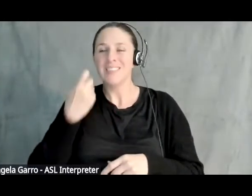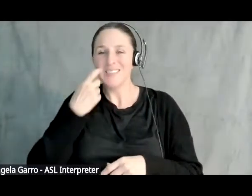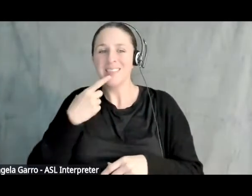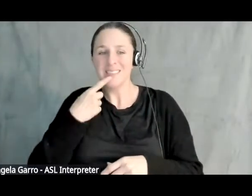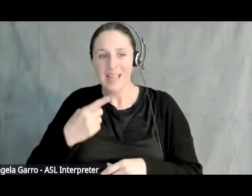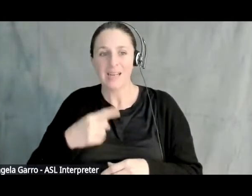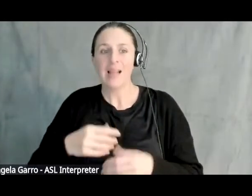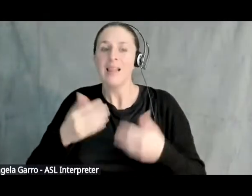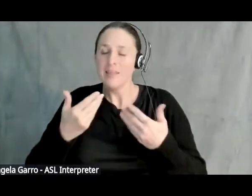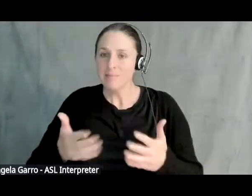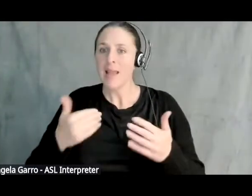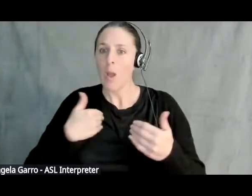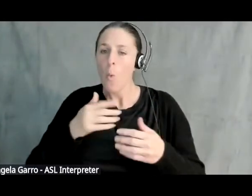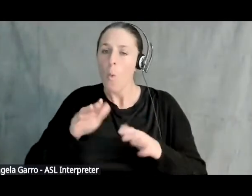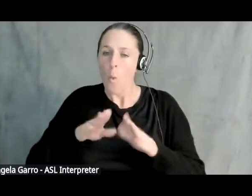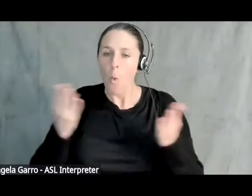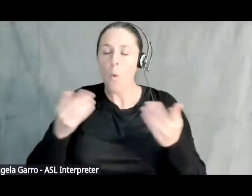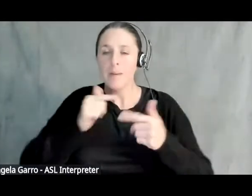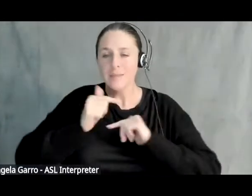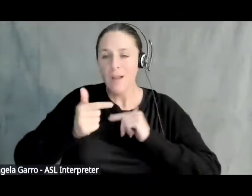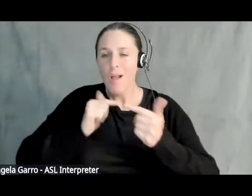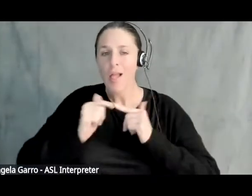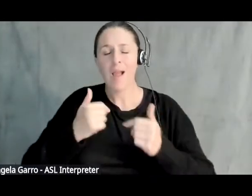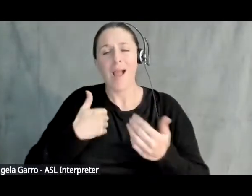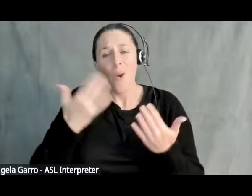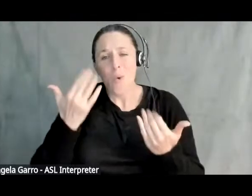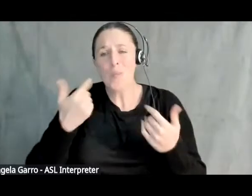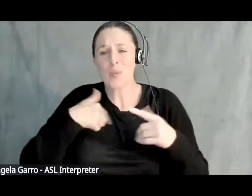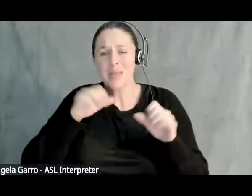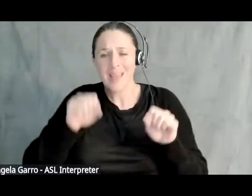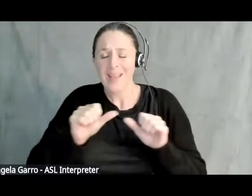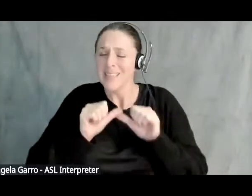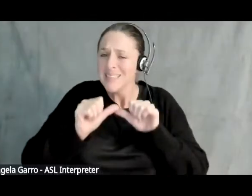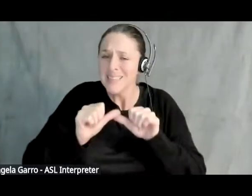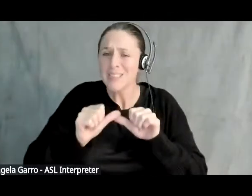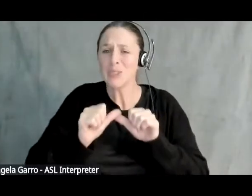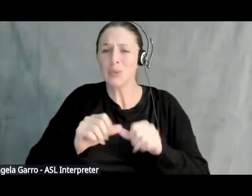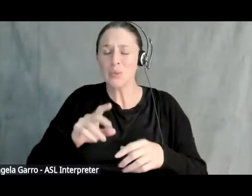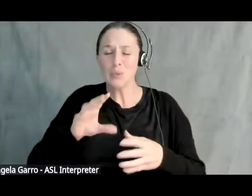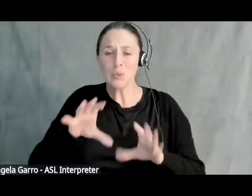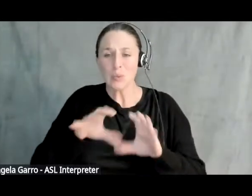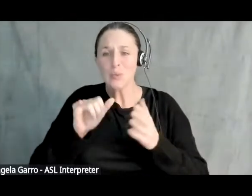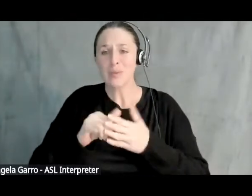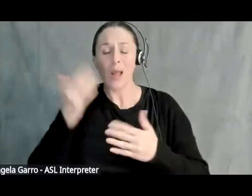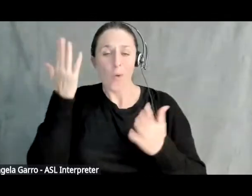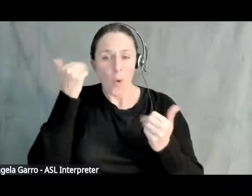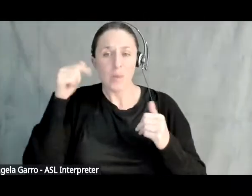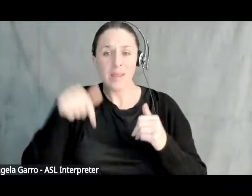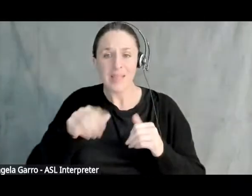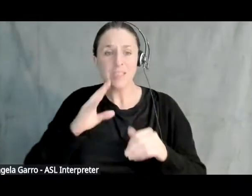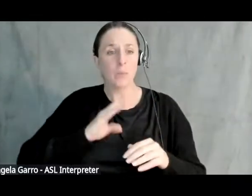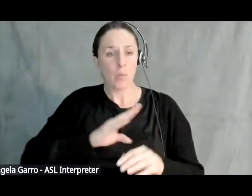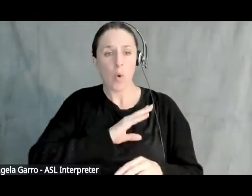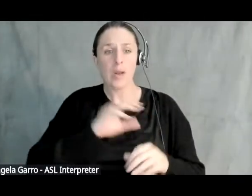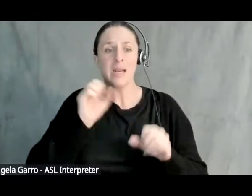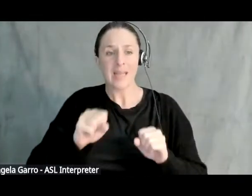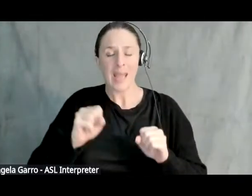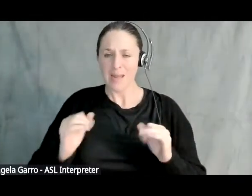that conversation. I hope we can keep doing that. I'm hoping that this board can be as elevated as it once